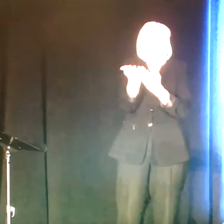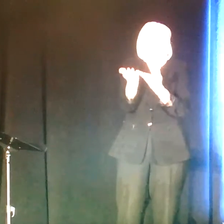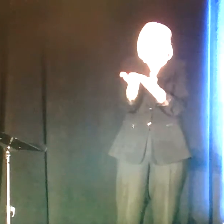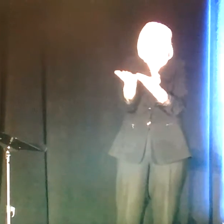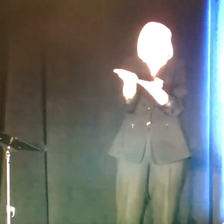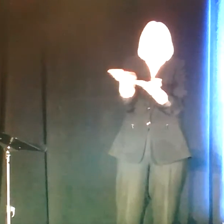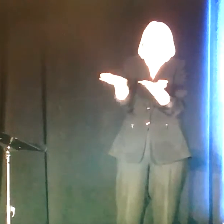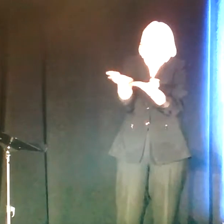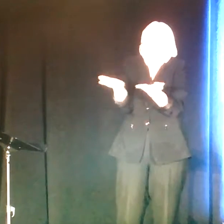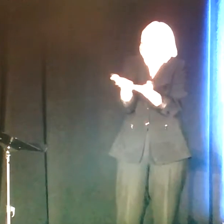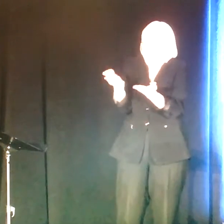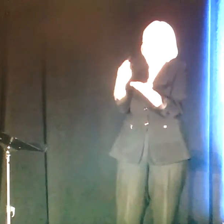But what is that exactly?